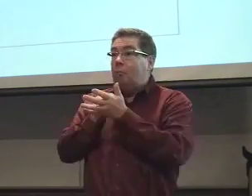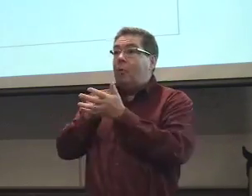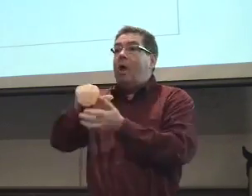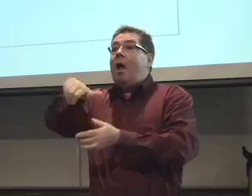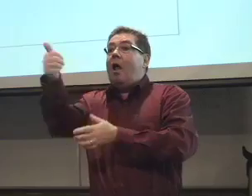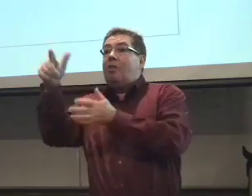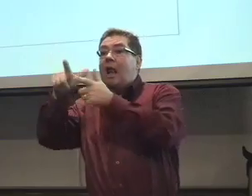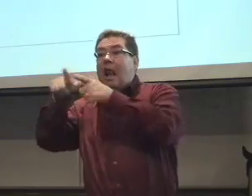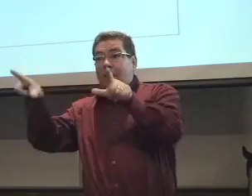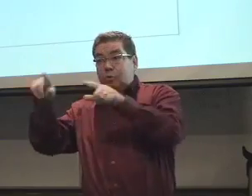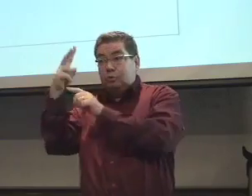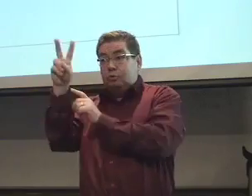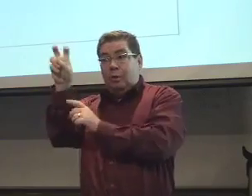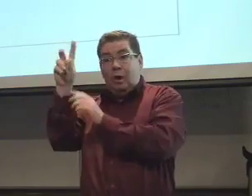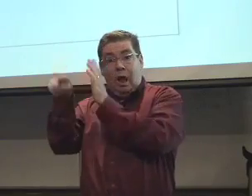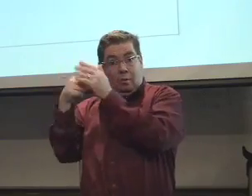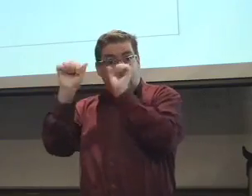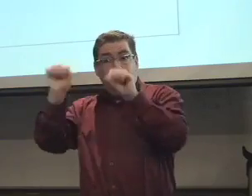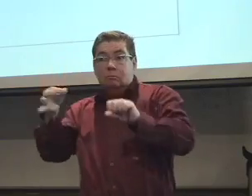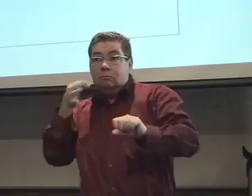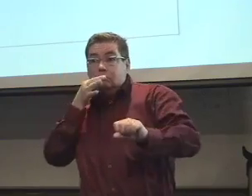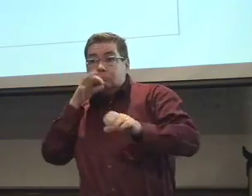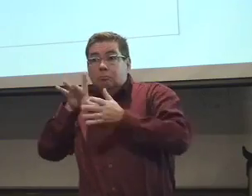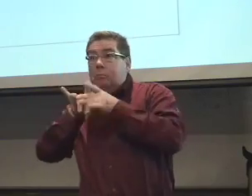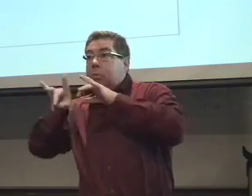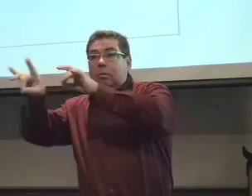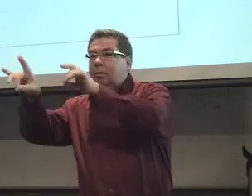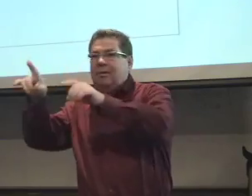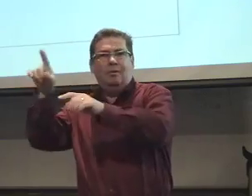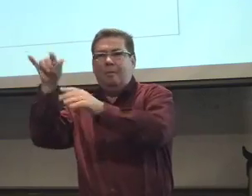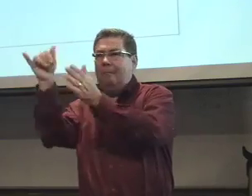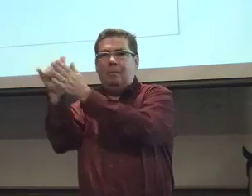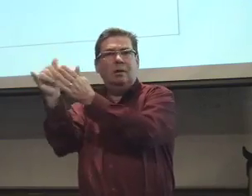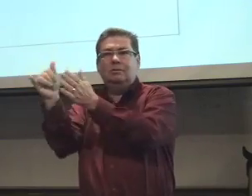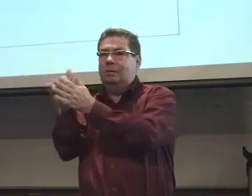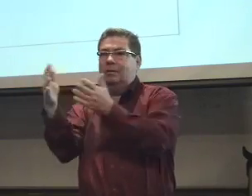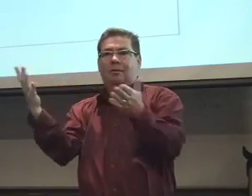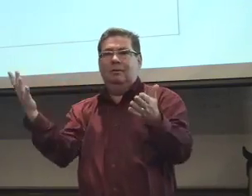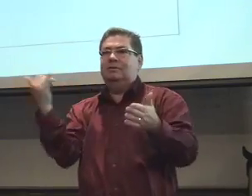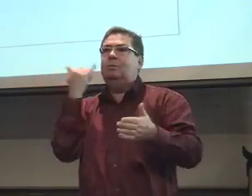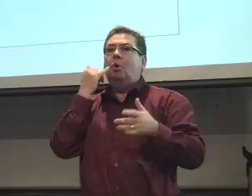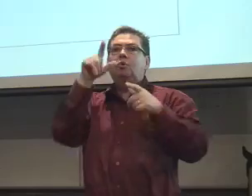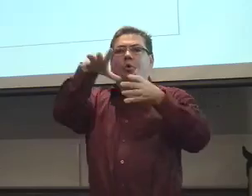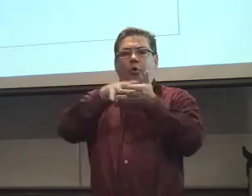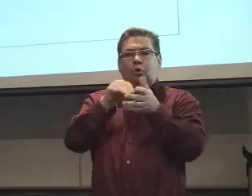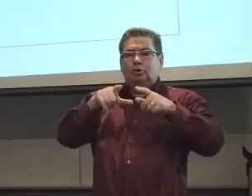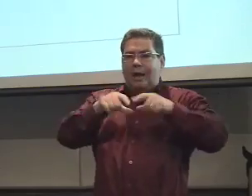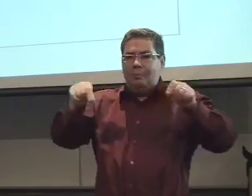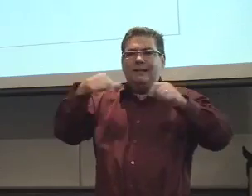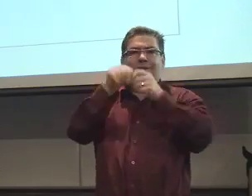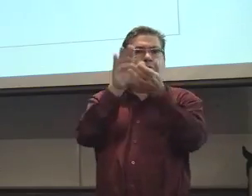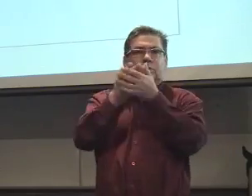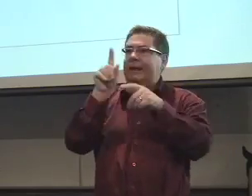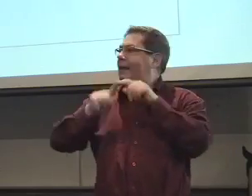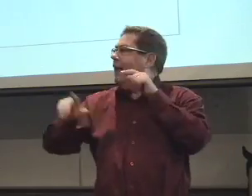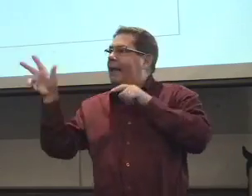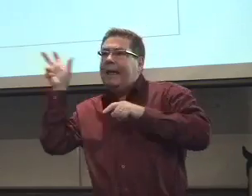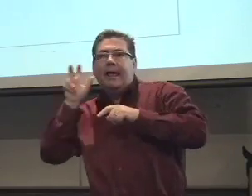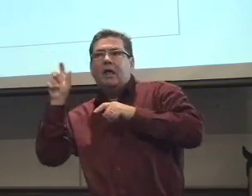hours. It can't be done, and that's it. You would only, say if you took Japanese, only at school. You don't get to hear it anywhere else, you don't get to see it anywhere else,